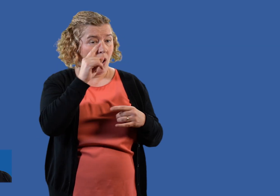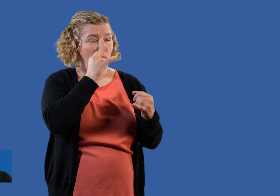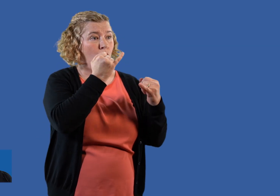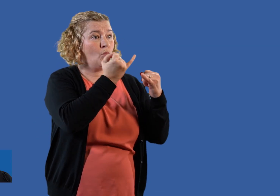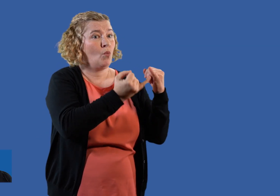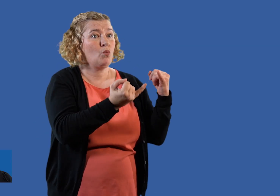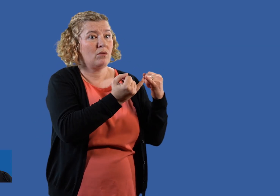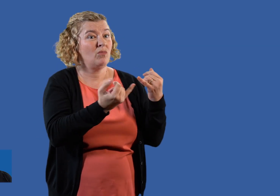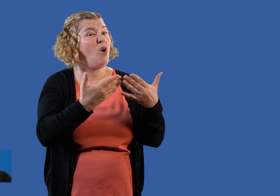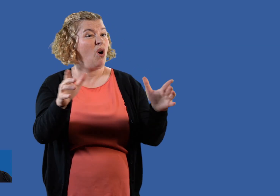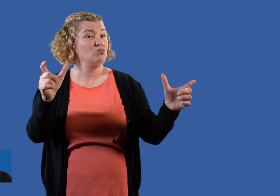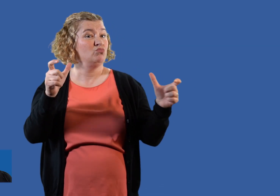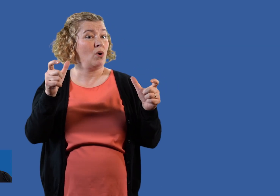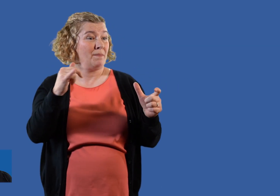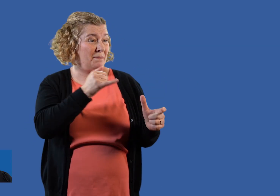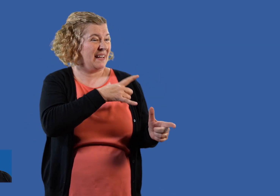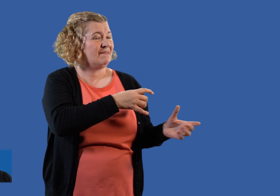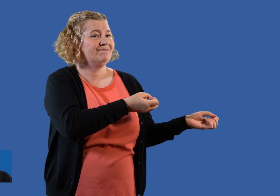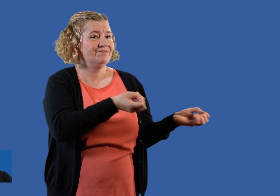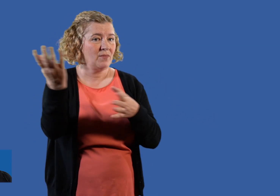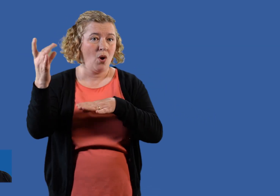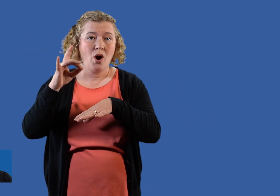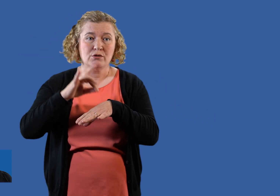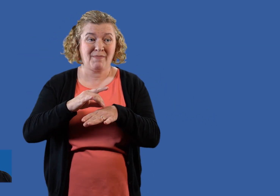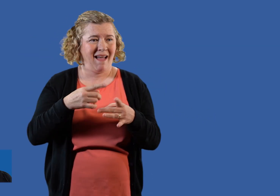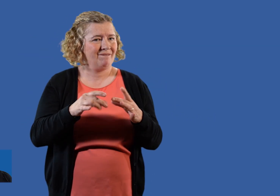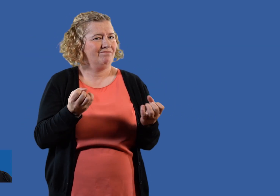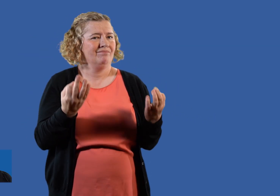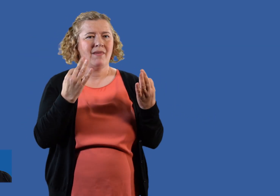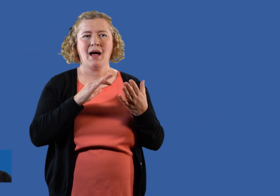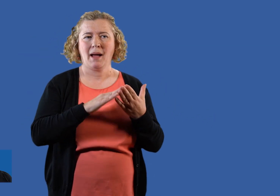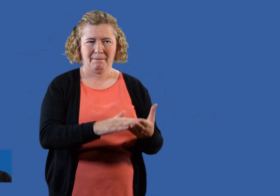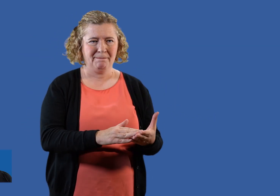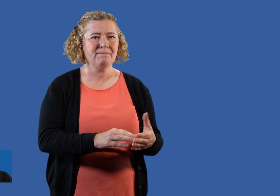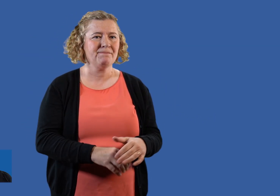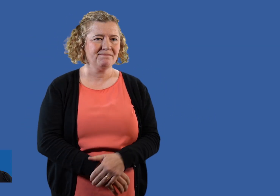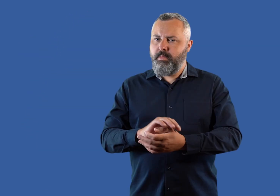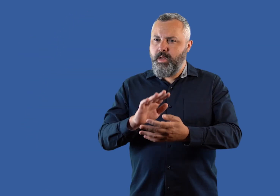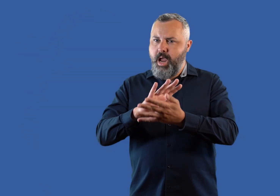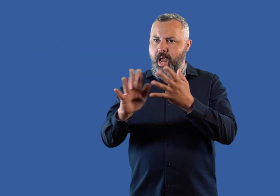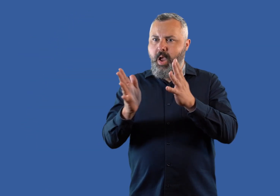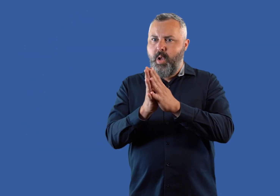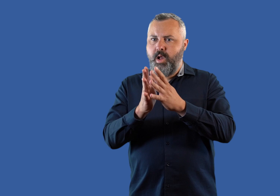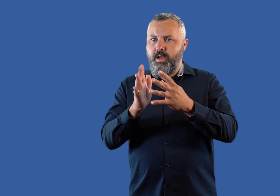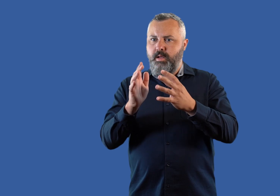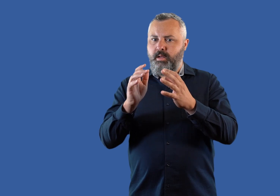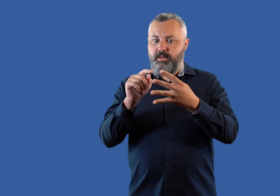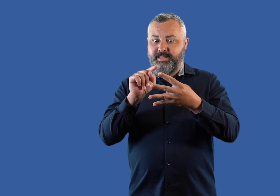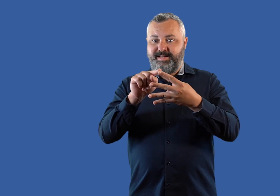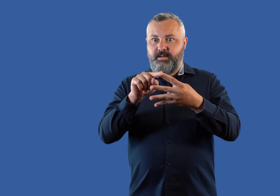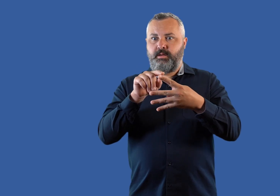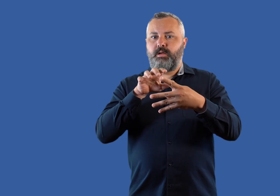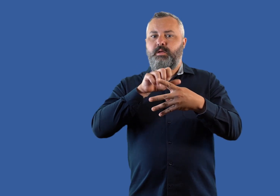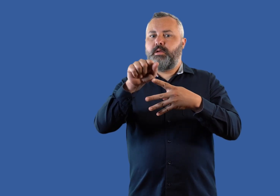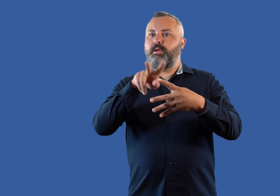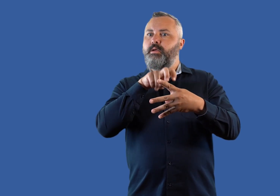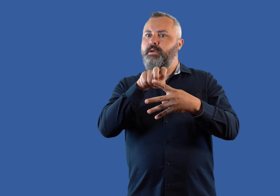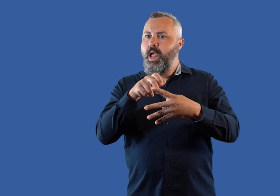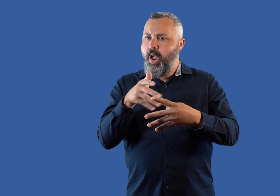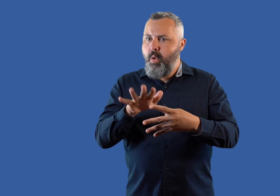control. So the person may end up in the emergency room and admitted to hospital. And how is bipolar 1 diagnosed?